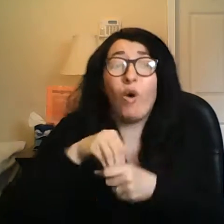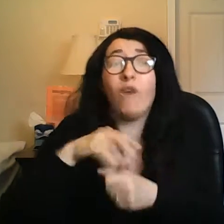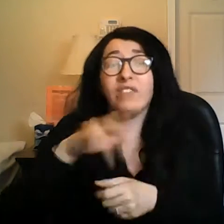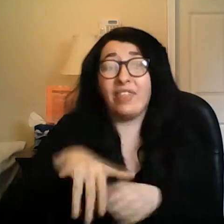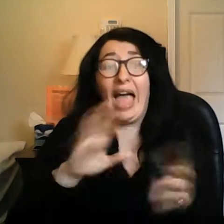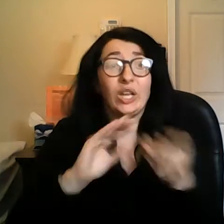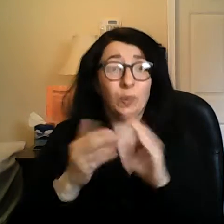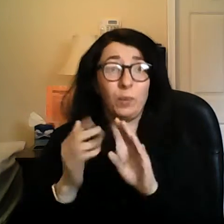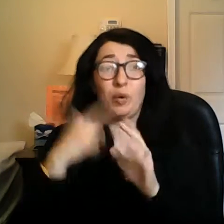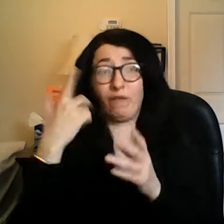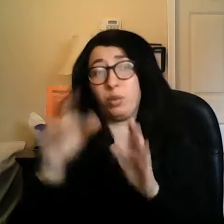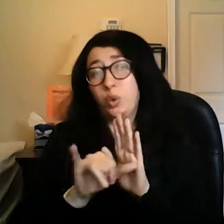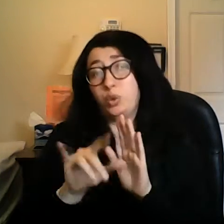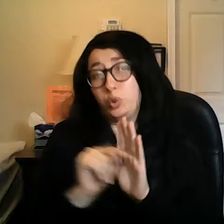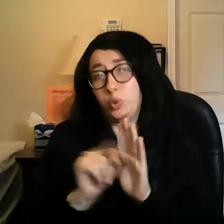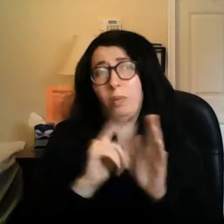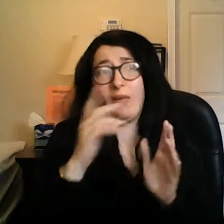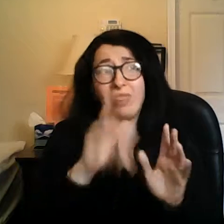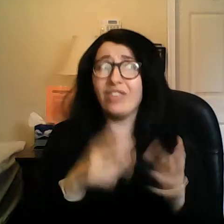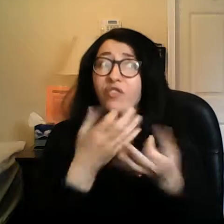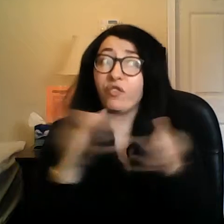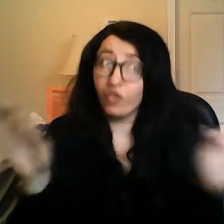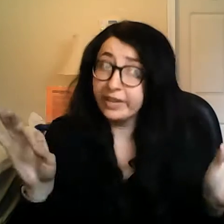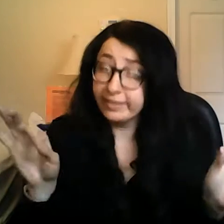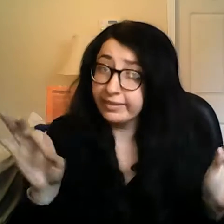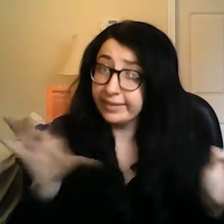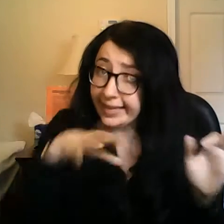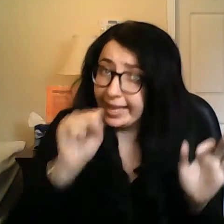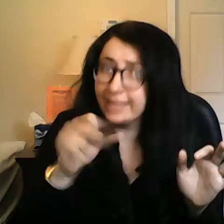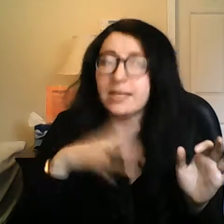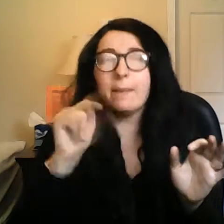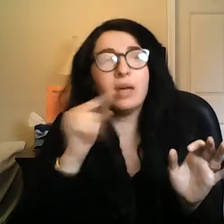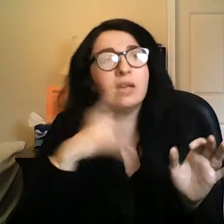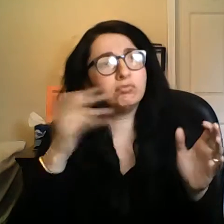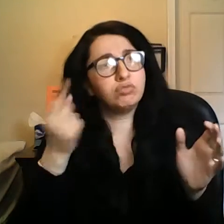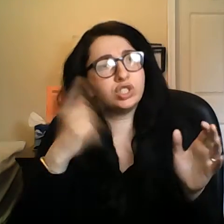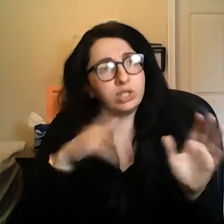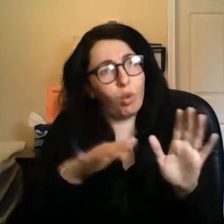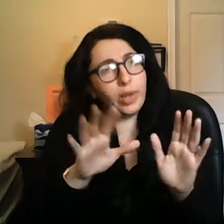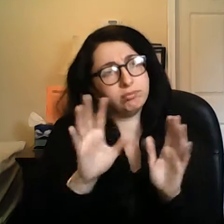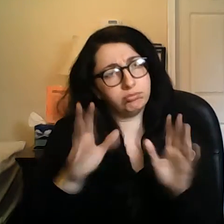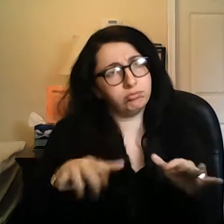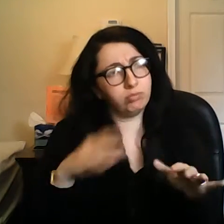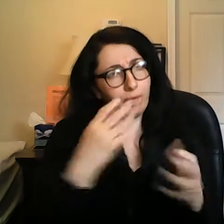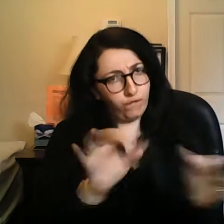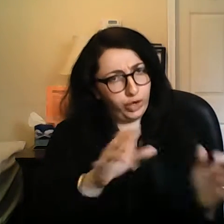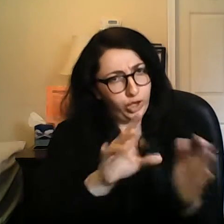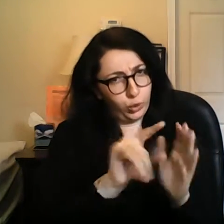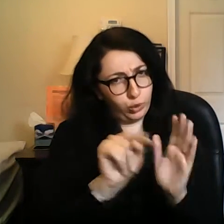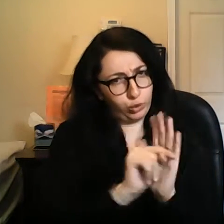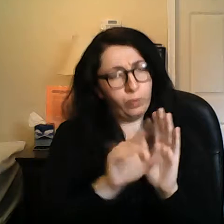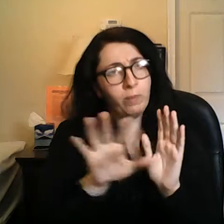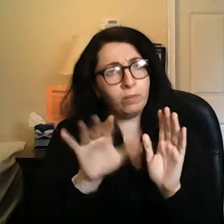to you for free. But if you're interested in diving deeper and you want a more comprehensive